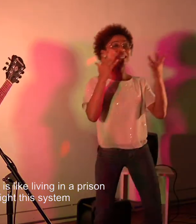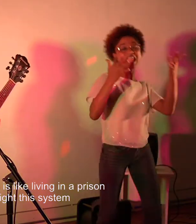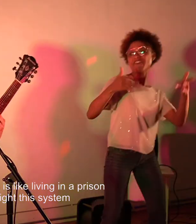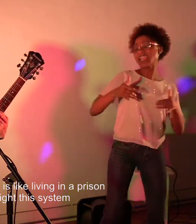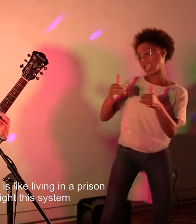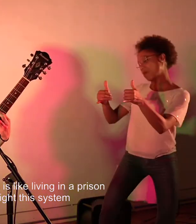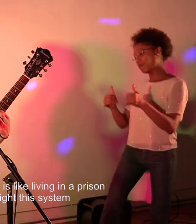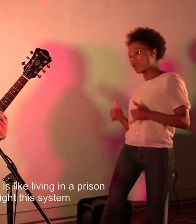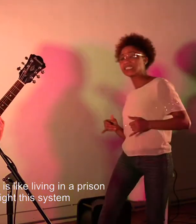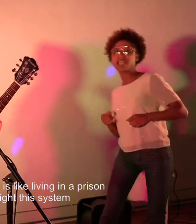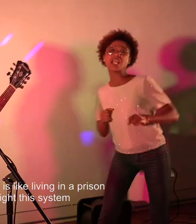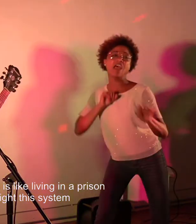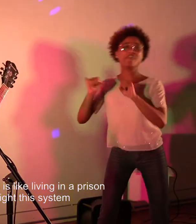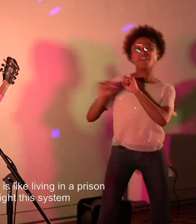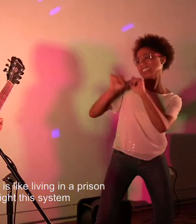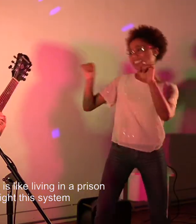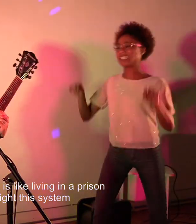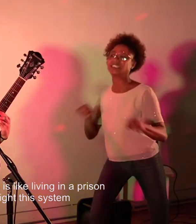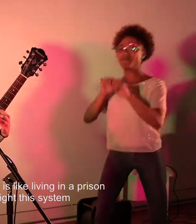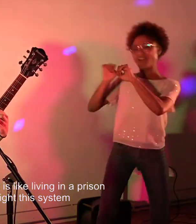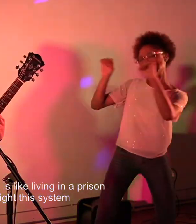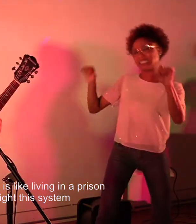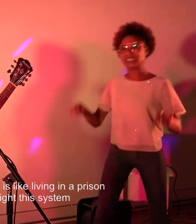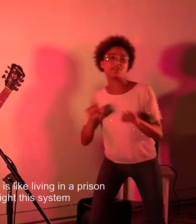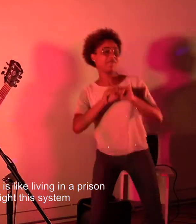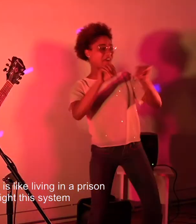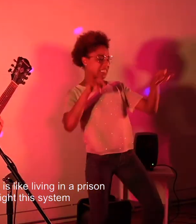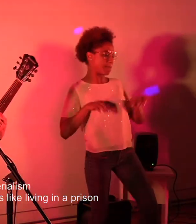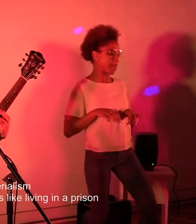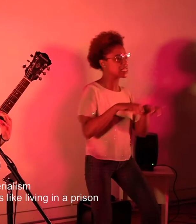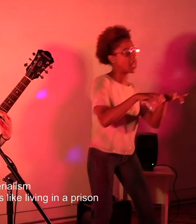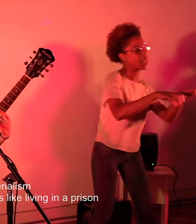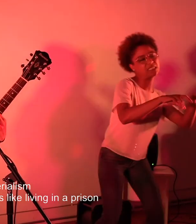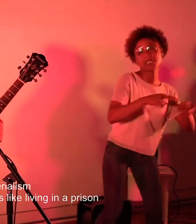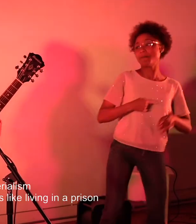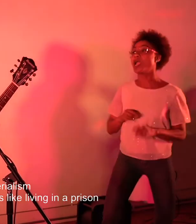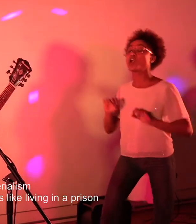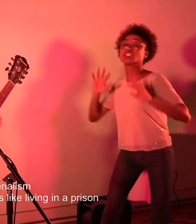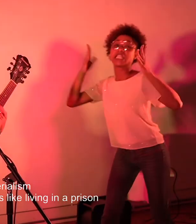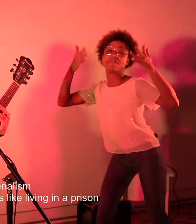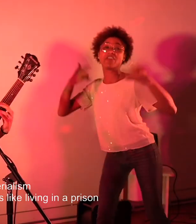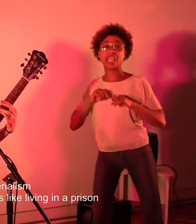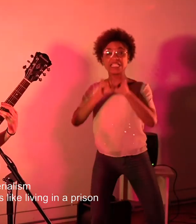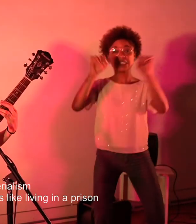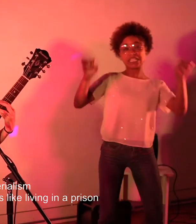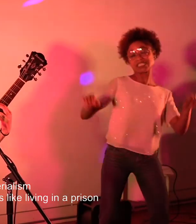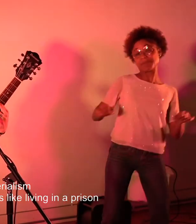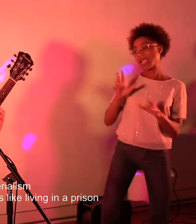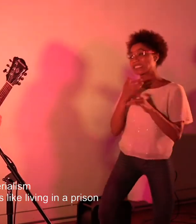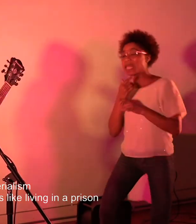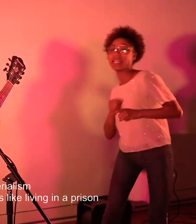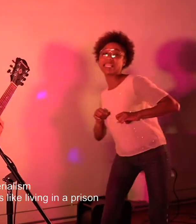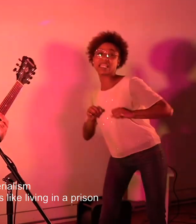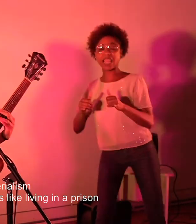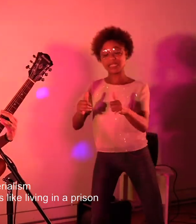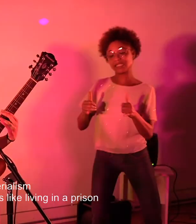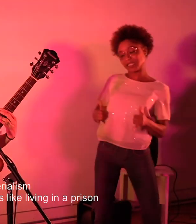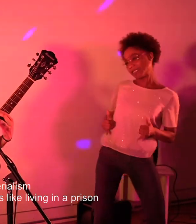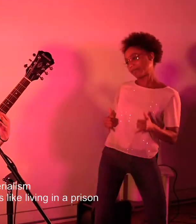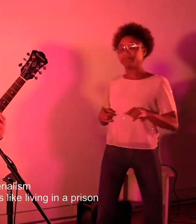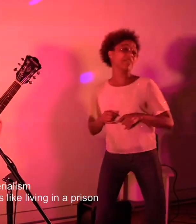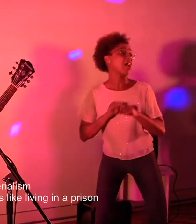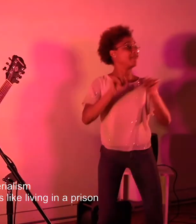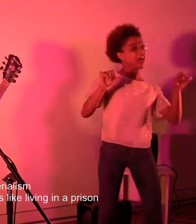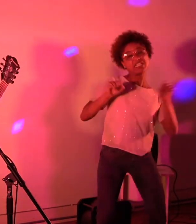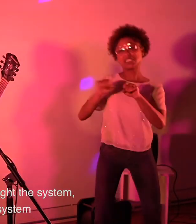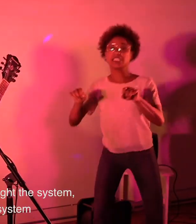system is like living in a prison. Fight the system, fight the system, fight imperialism. Cause living in the system is like living in